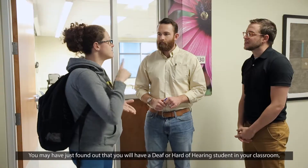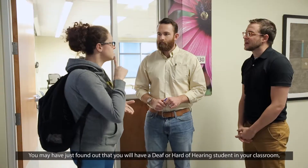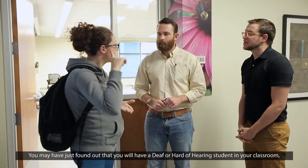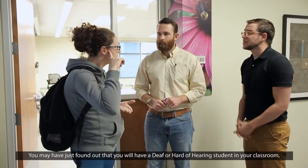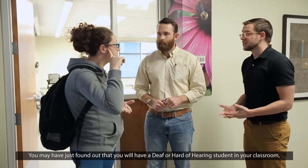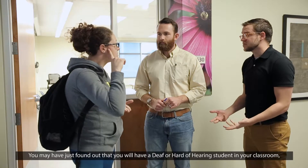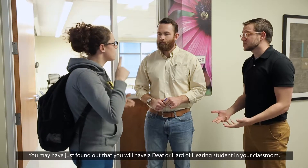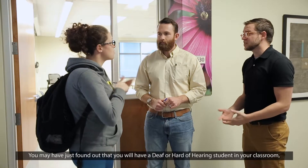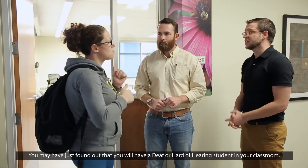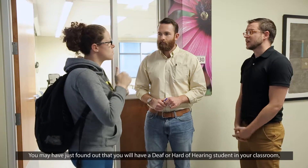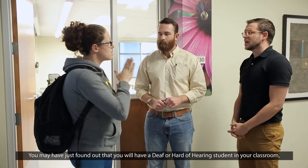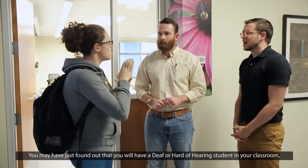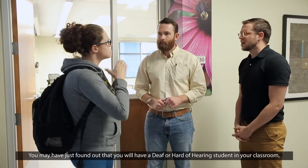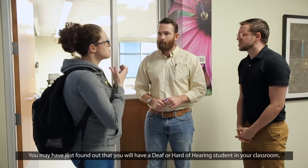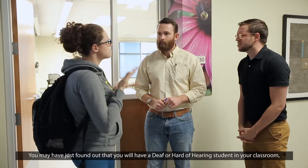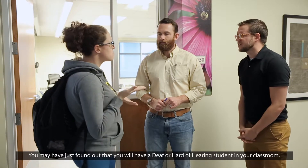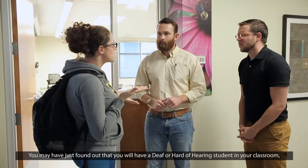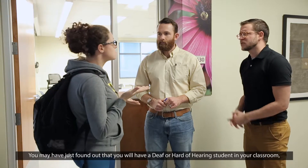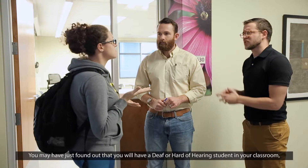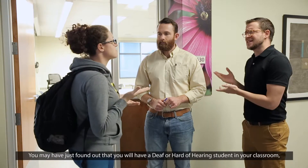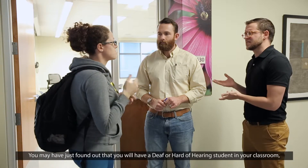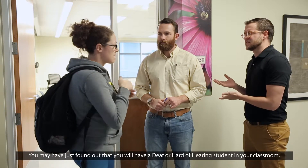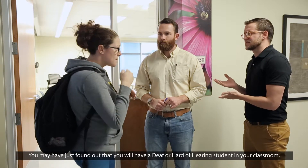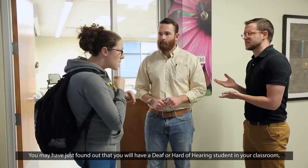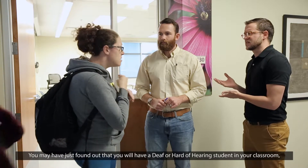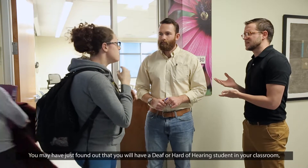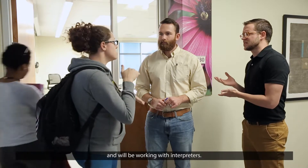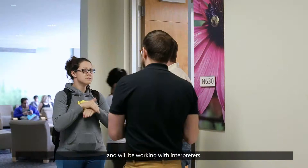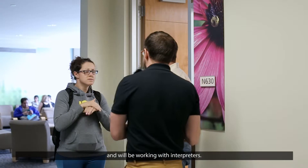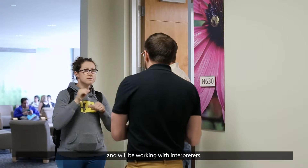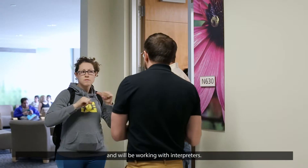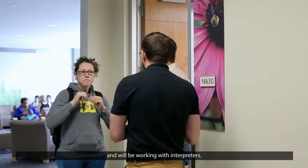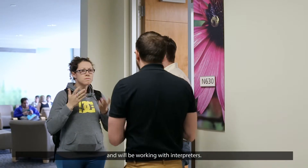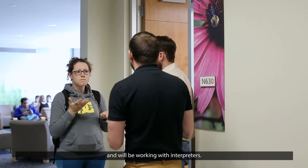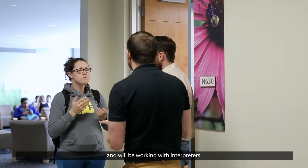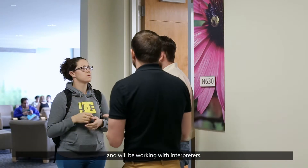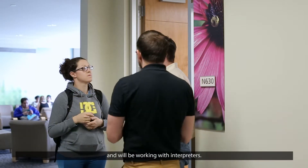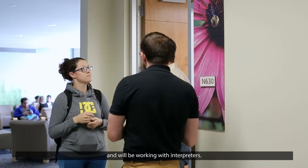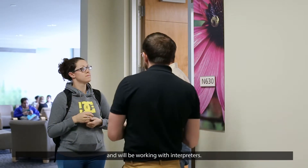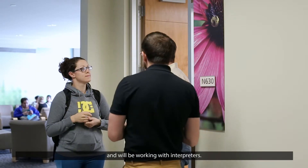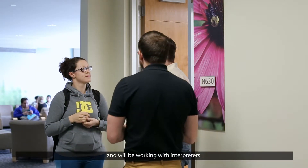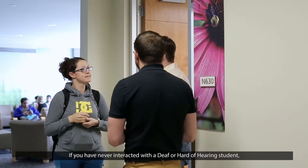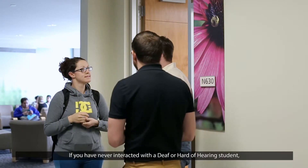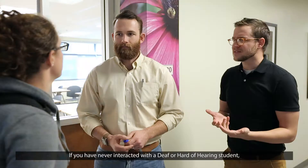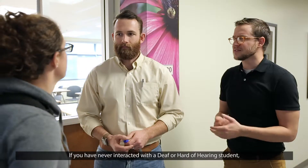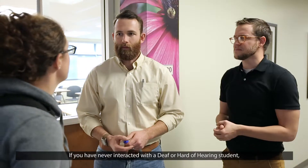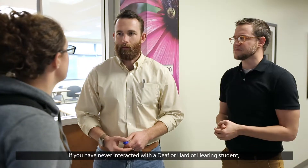You may have just found out that you'll have a deaf or hard of hearing student in your classroom and will be working with interpreters. If you have never